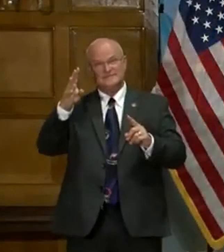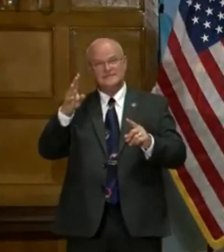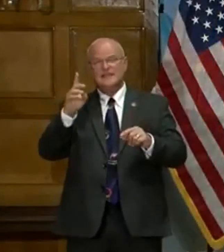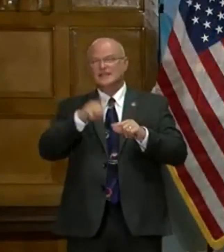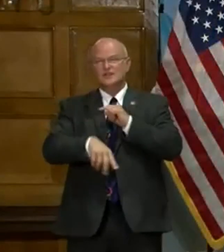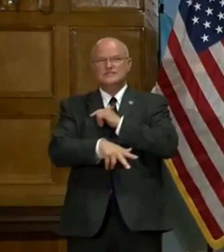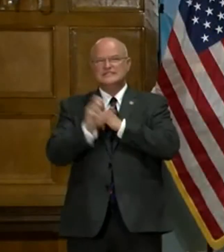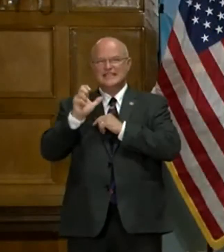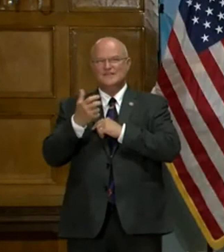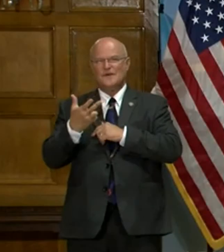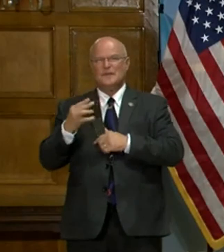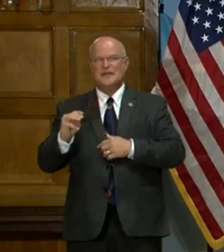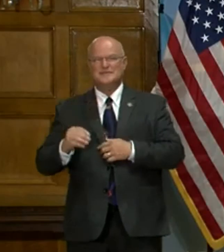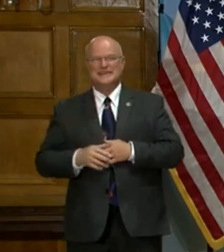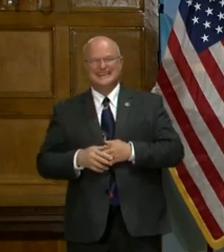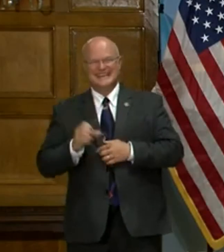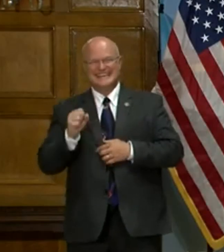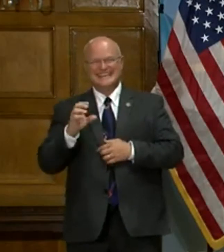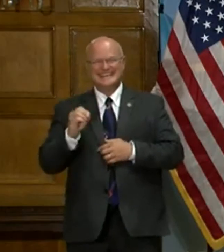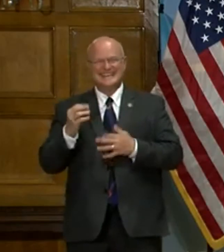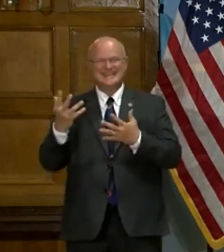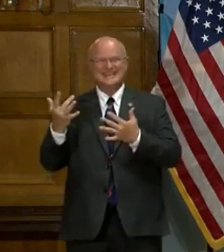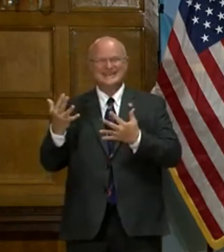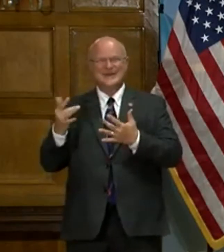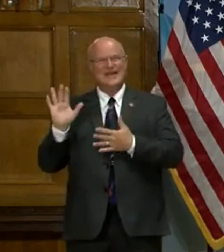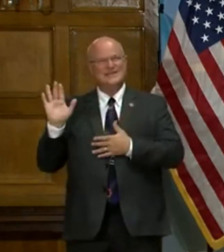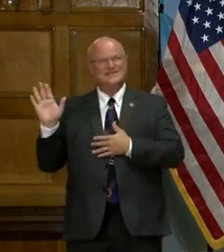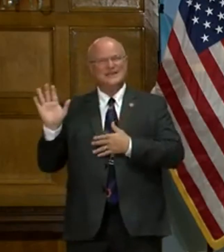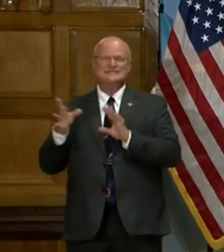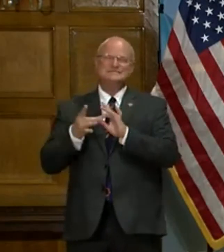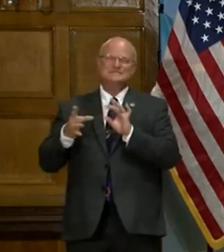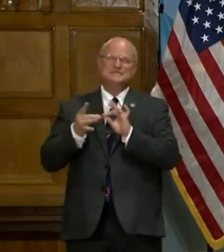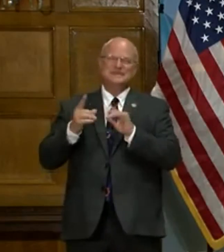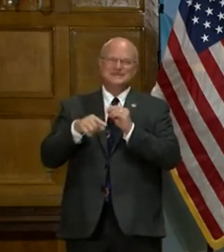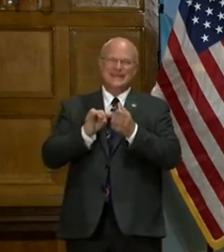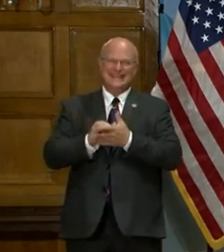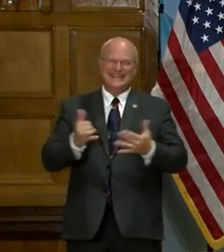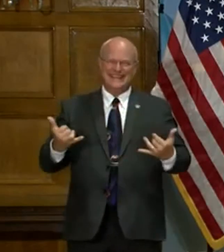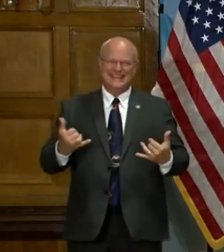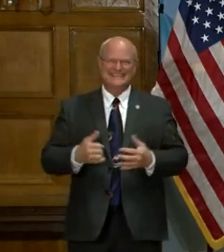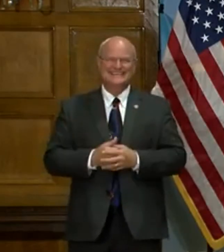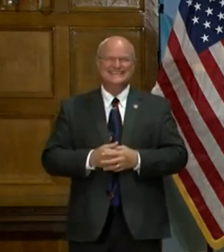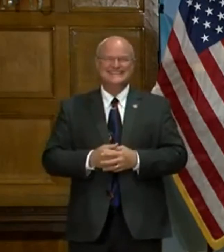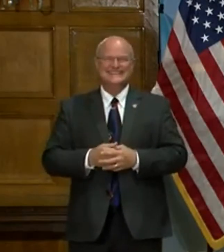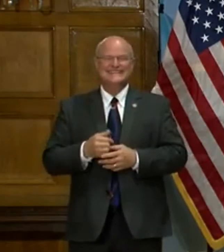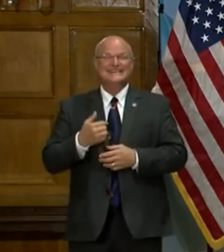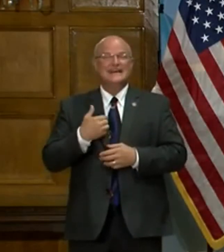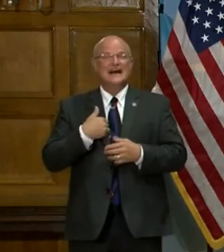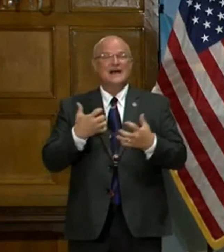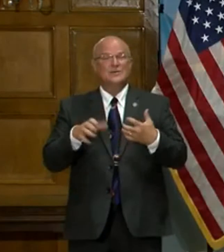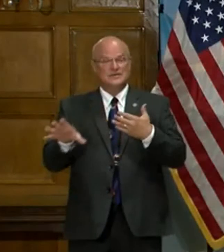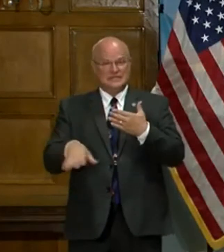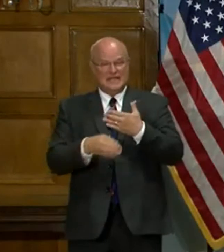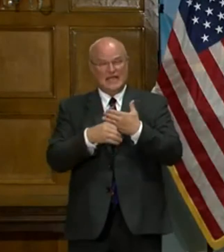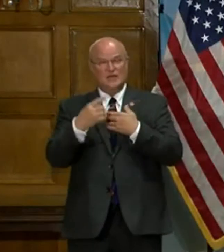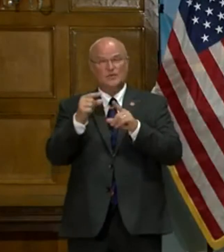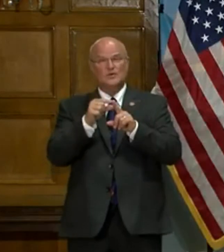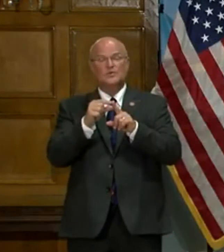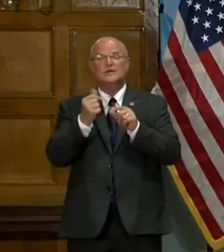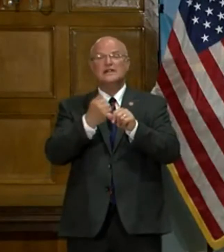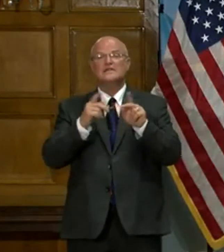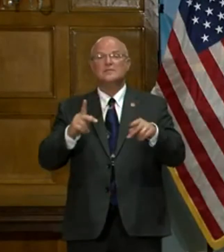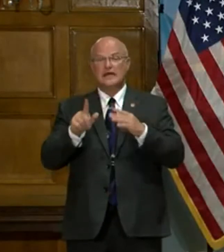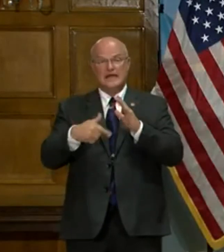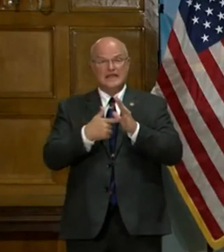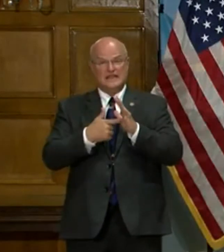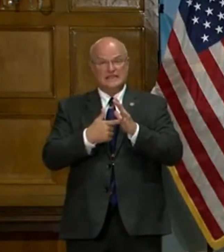couldn't steal from him. So we'll wait for his message on that. I did want to add one word to everyone.